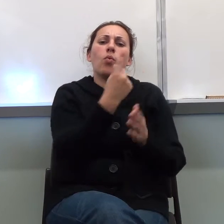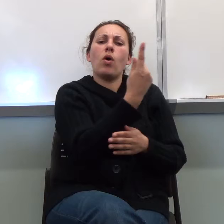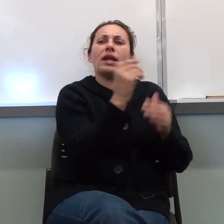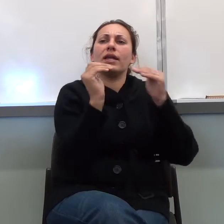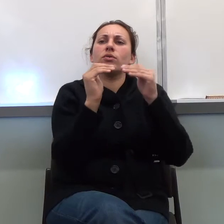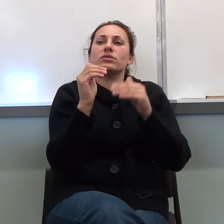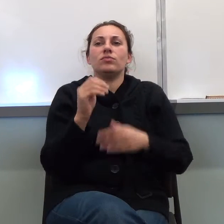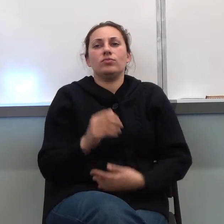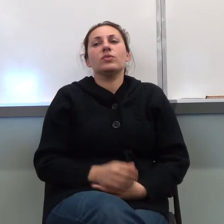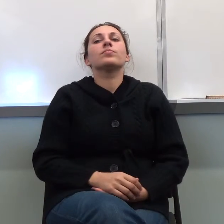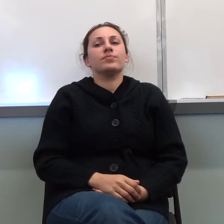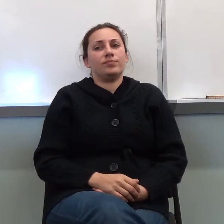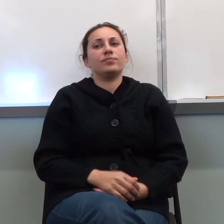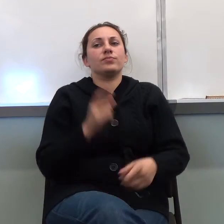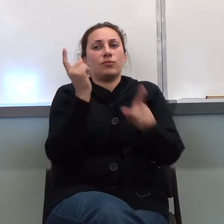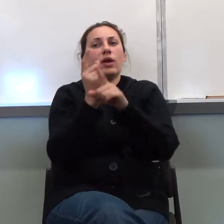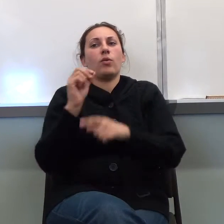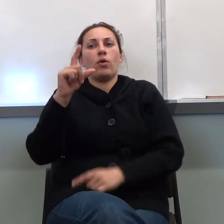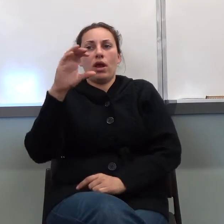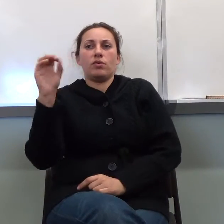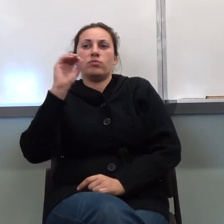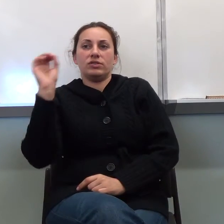it, right? Okay, so this is 100%.